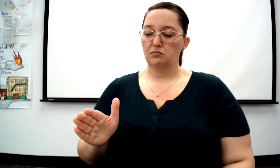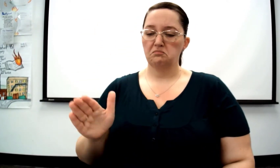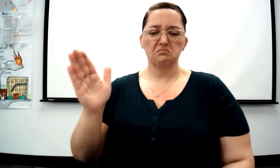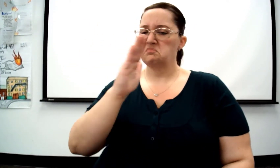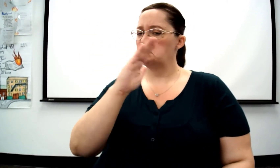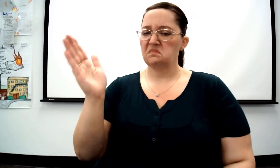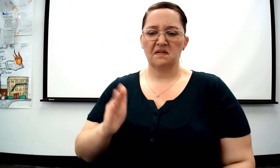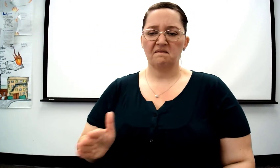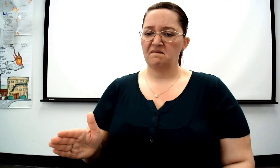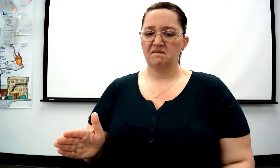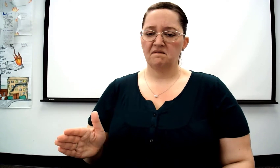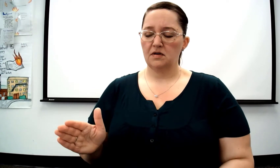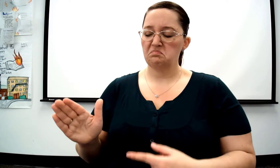shape.